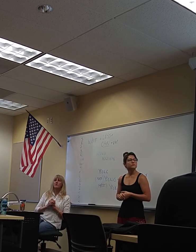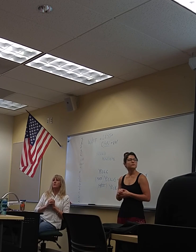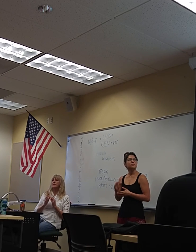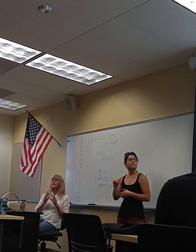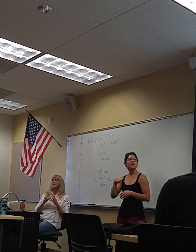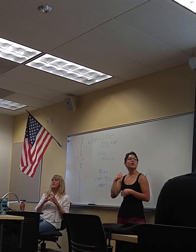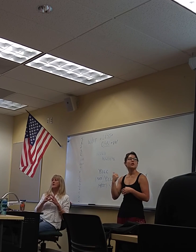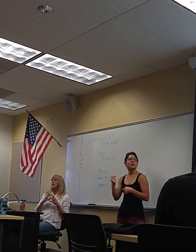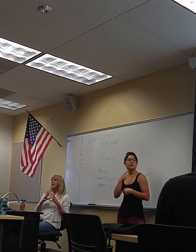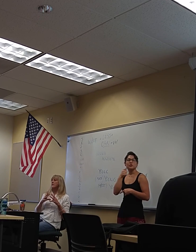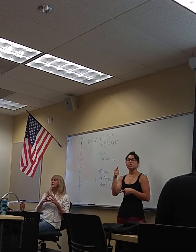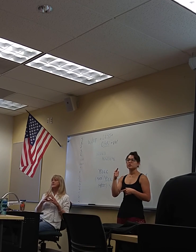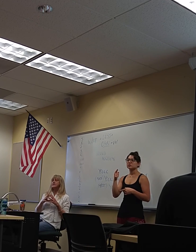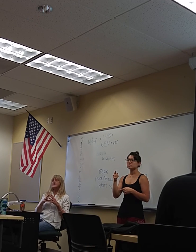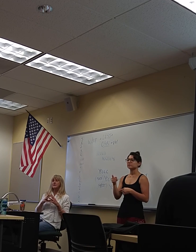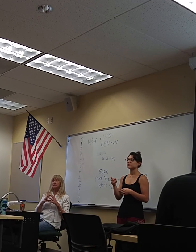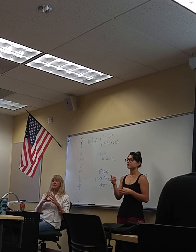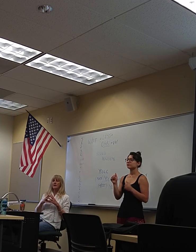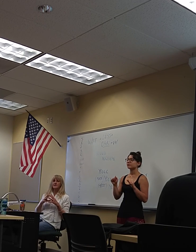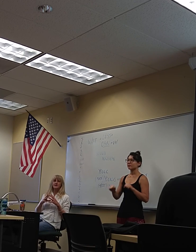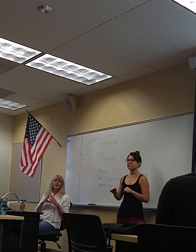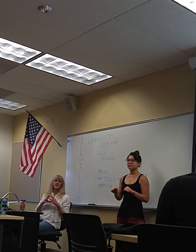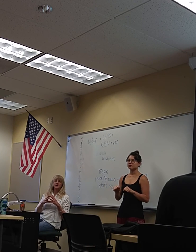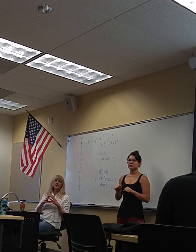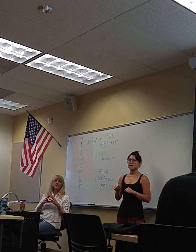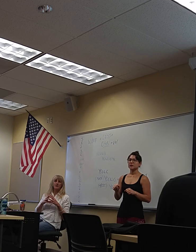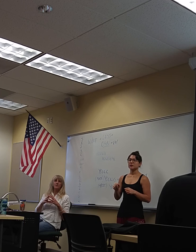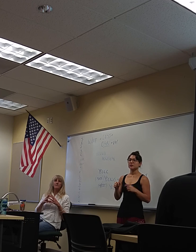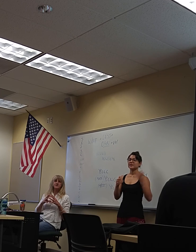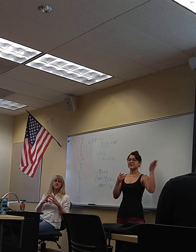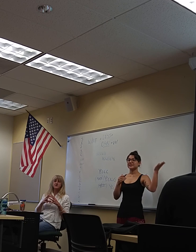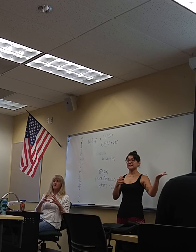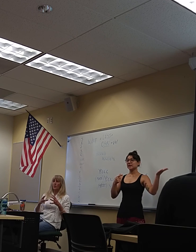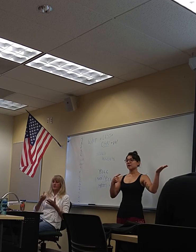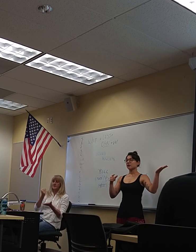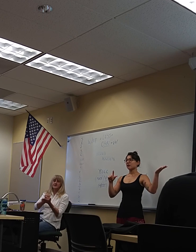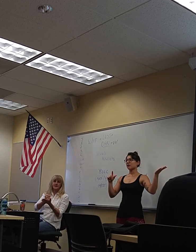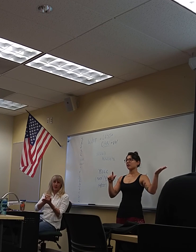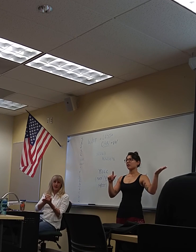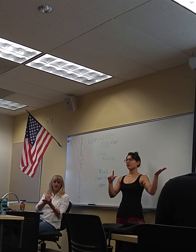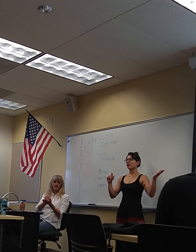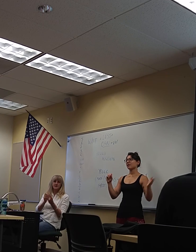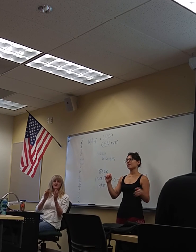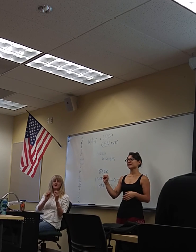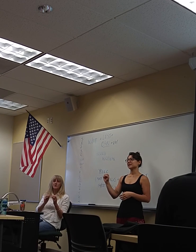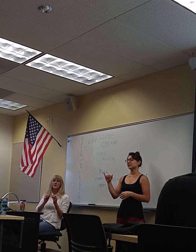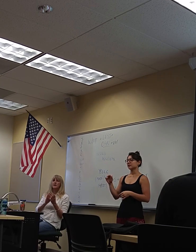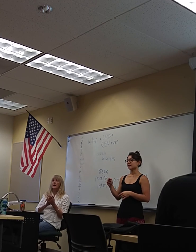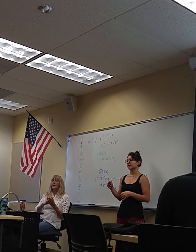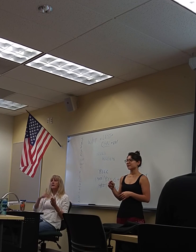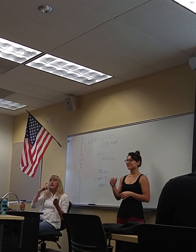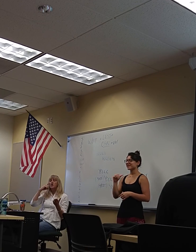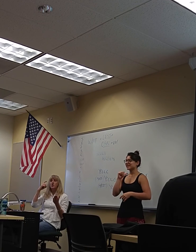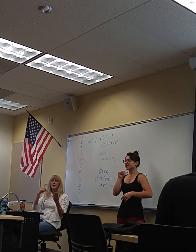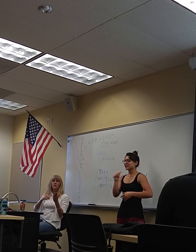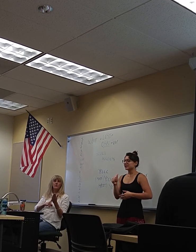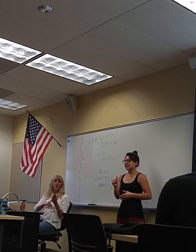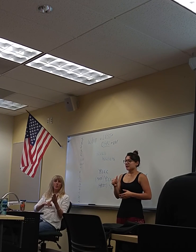and remember, this glossing is not, you know, this is how it is. Right. It's really a guide. You can